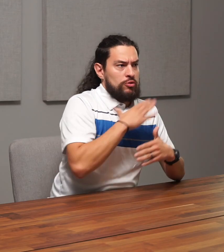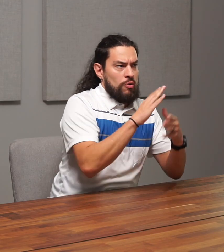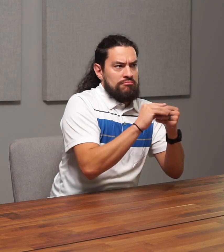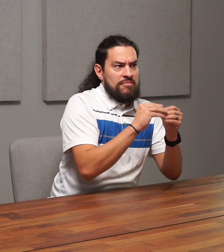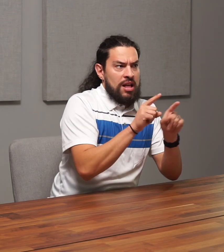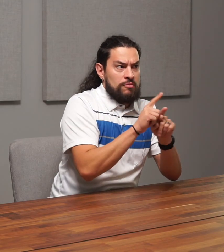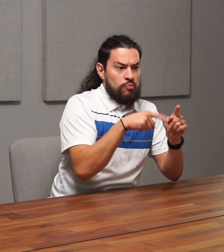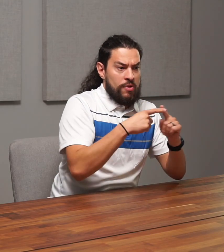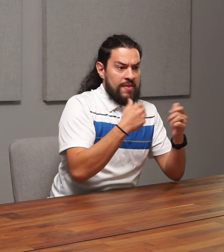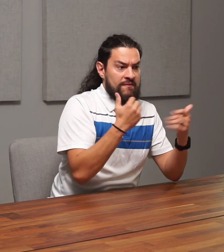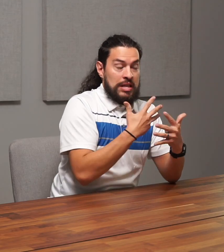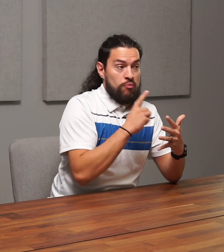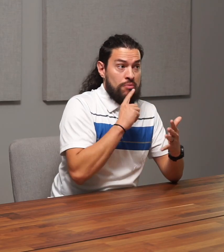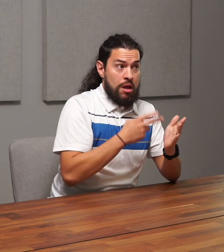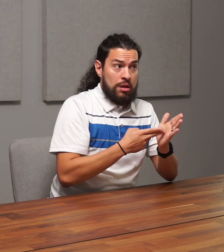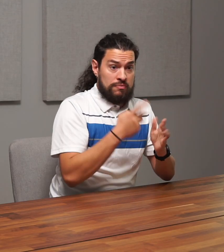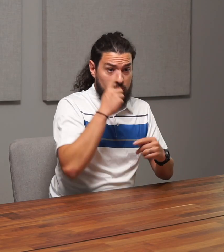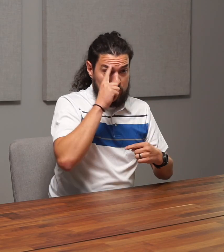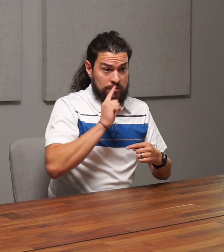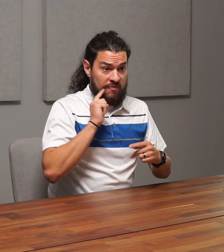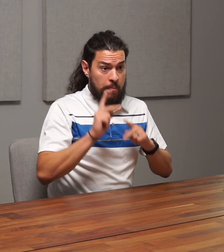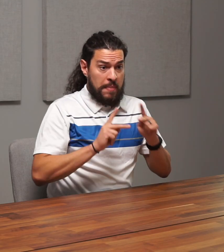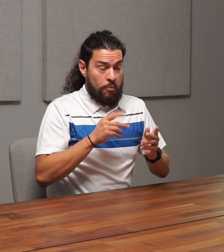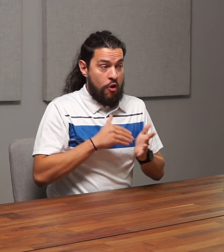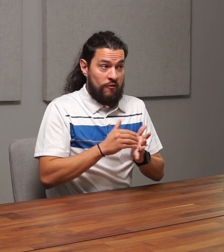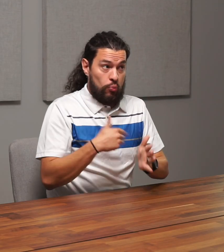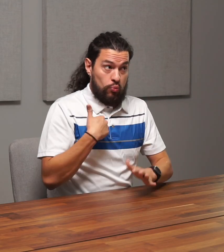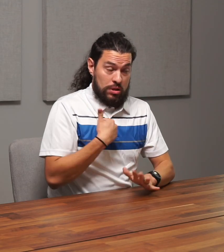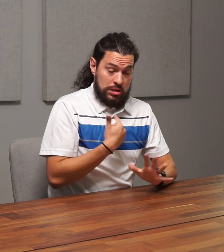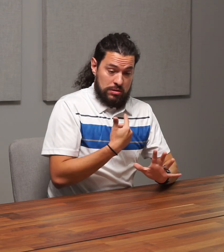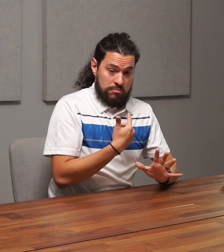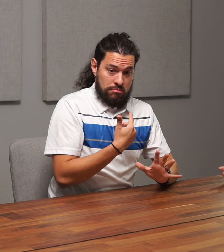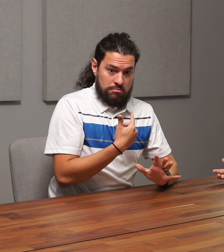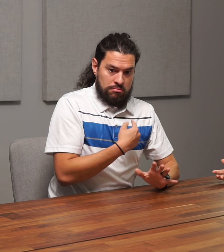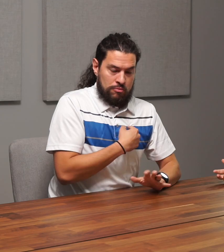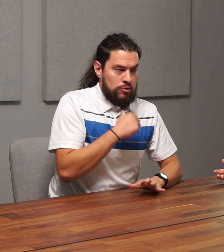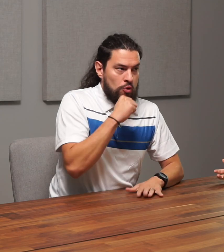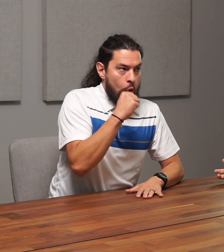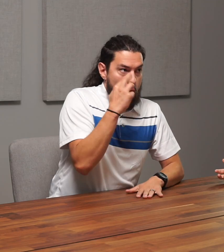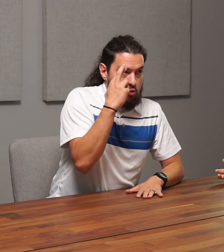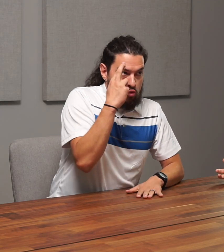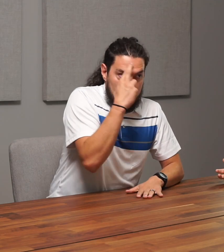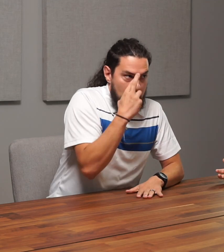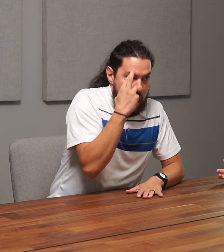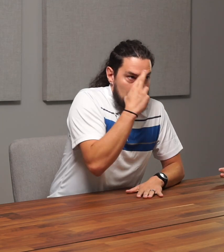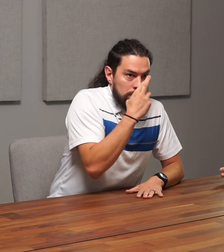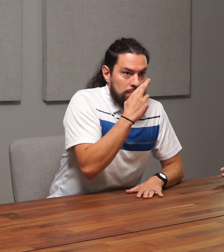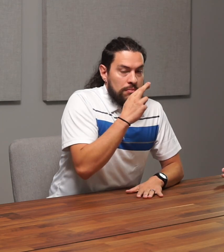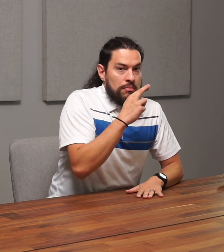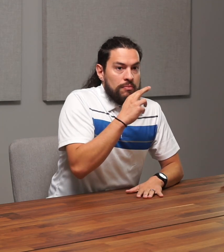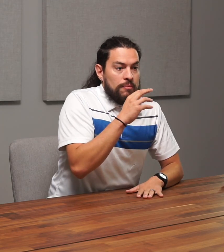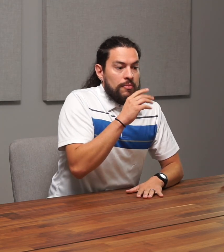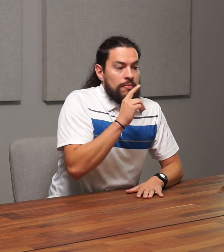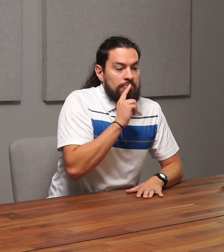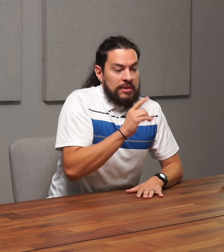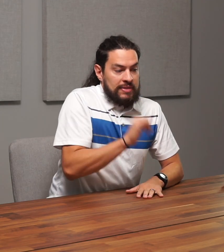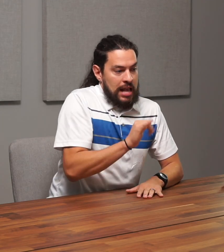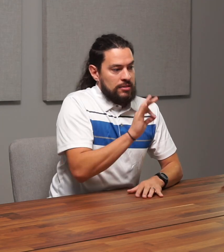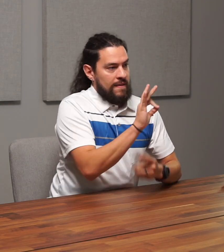yes so i definitely appreciate your comment about saying that sometimes it's fearful because i think sometimes we